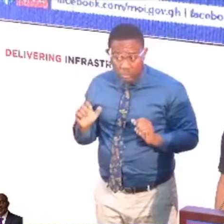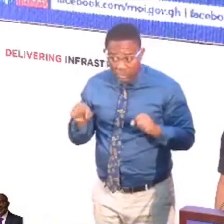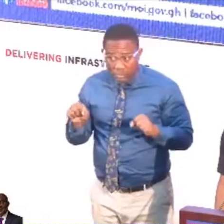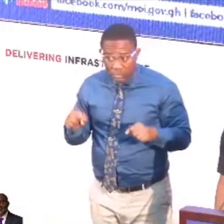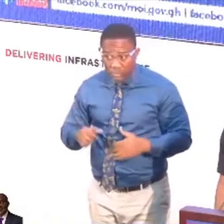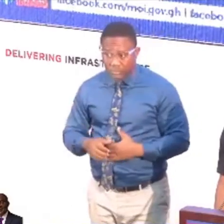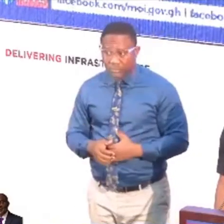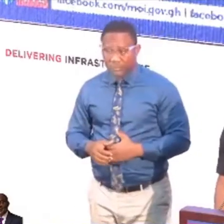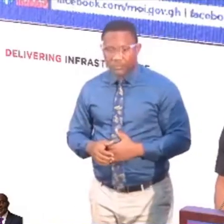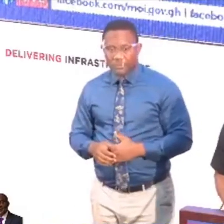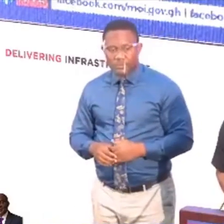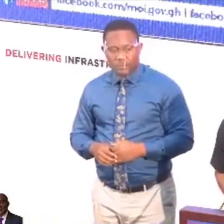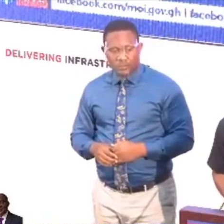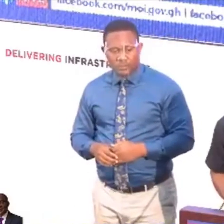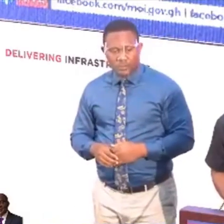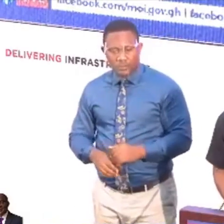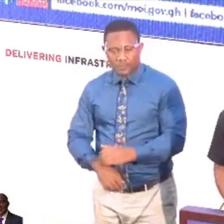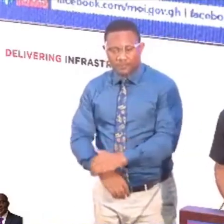for our schools and so on?